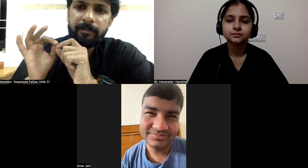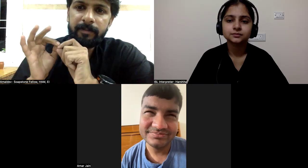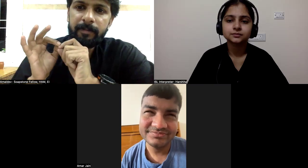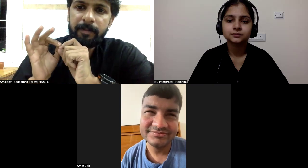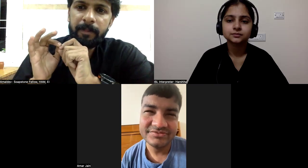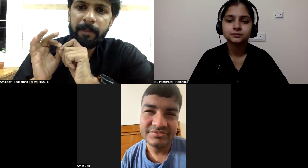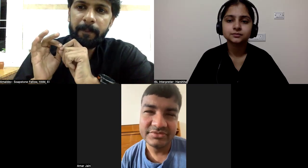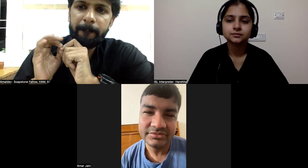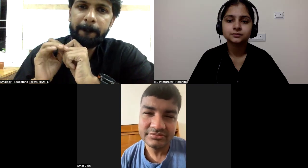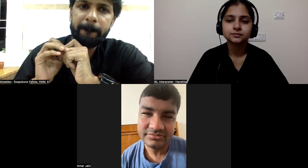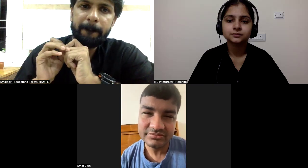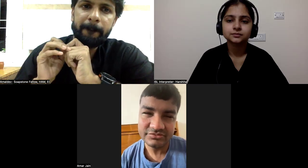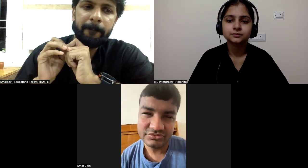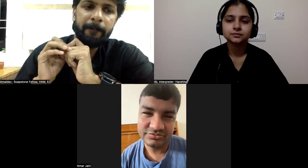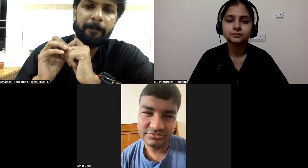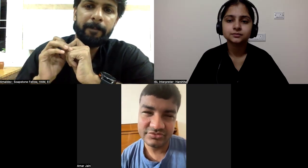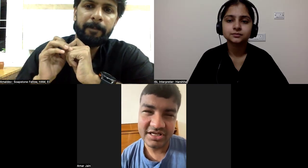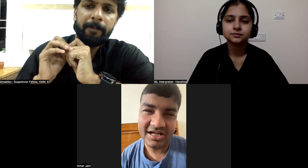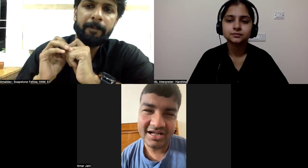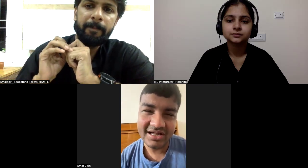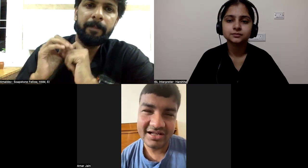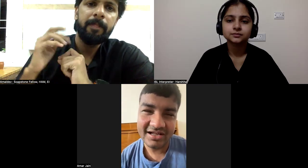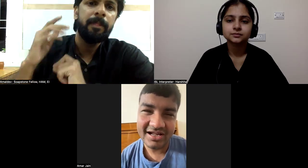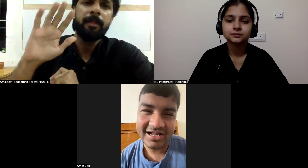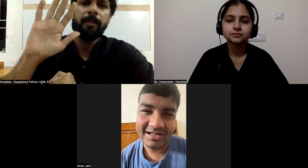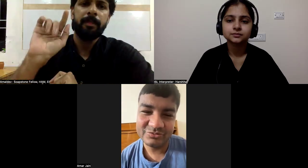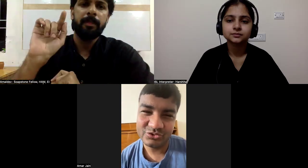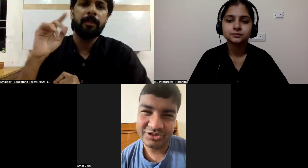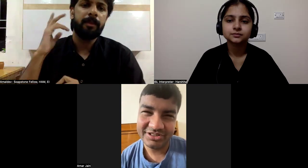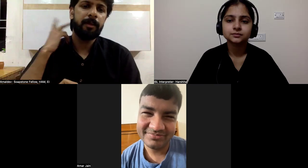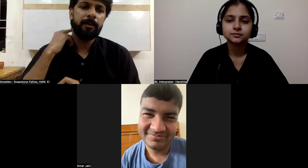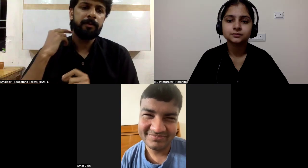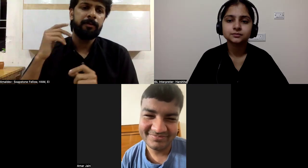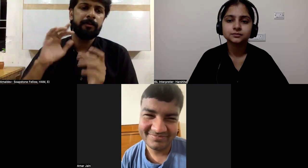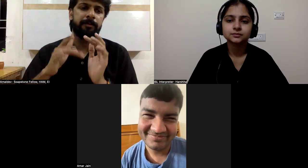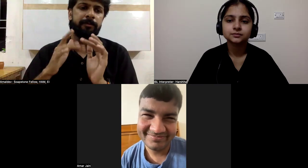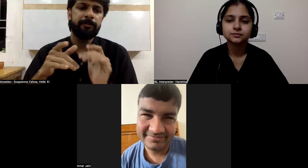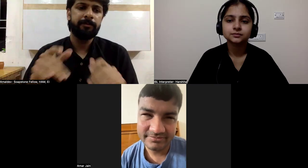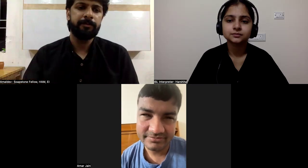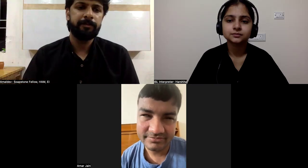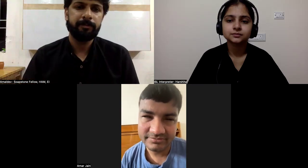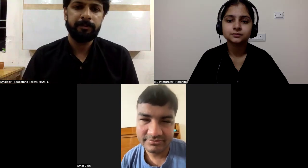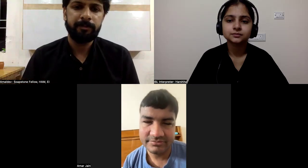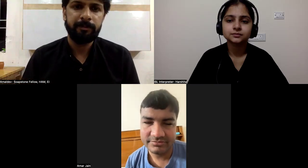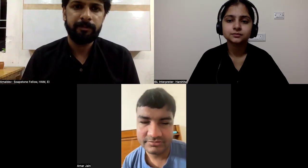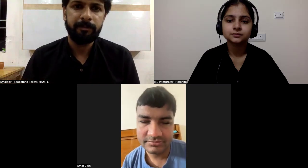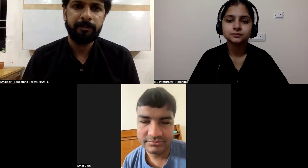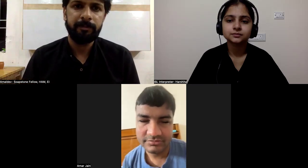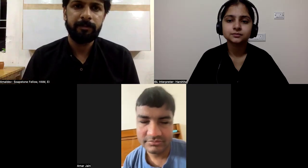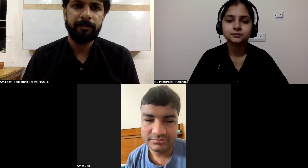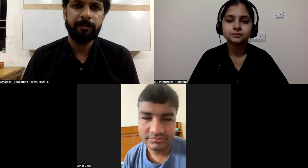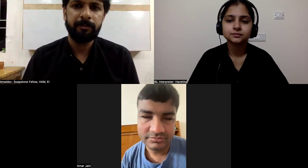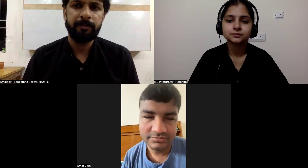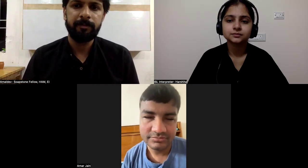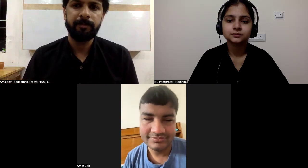digital. Amar, just 1 minute. I think the interpreter just froze. We'll just. I'm so sorry. I'll pick up. I'll pick up.